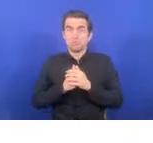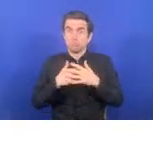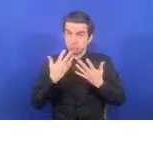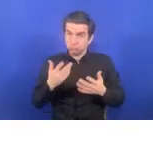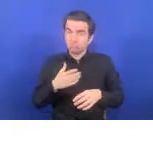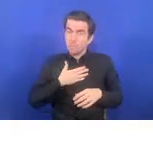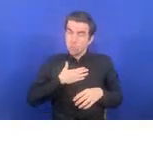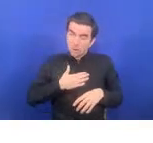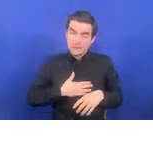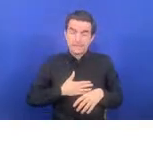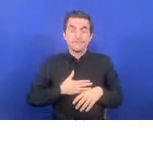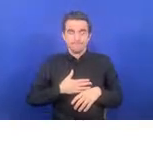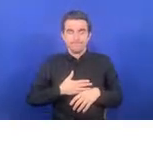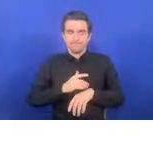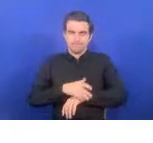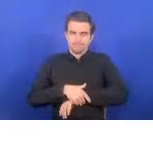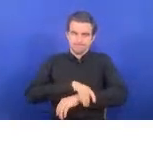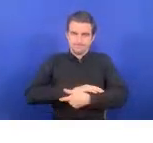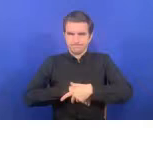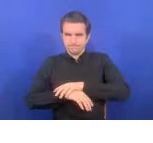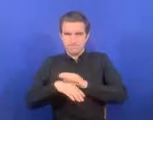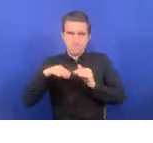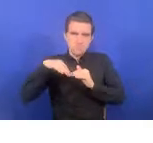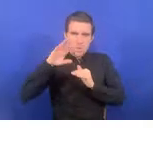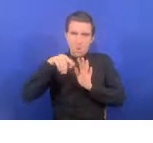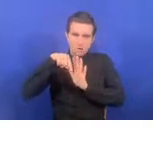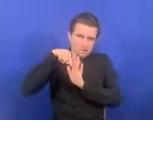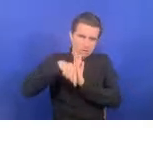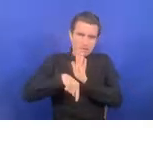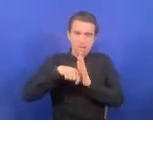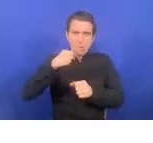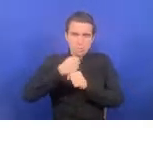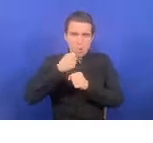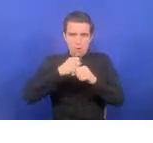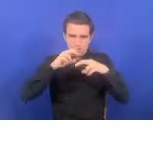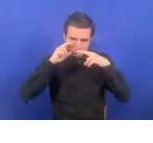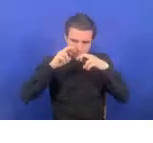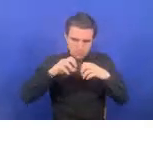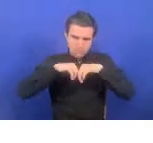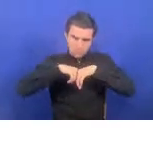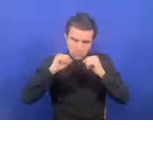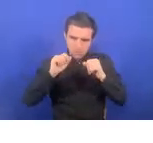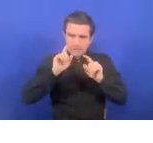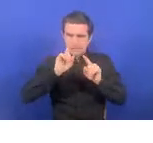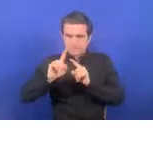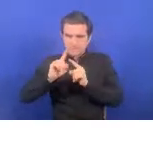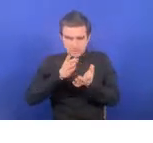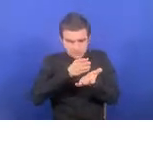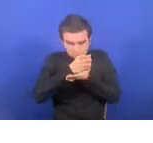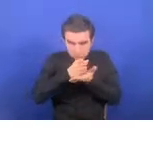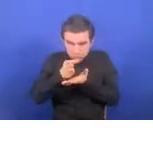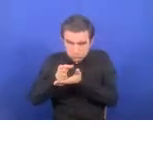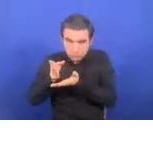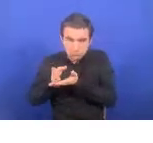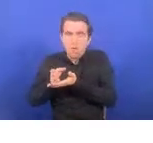the different areas, which one might you select as a priority, and how might you start work on